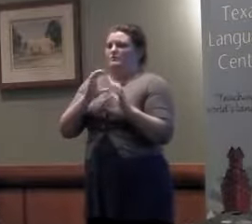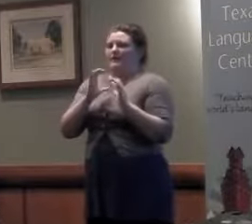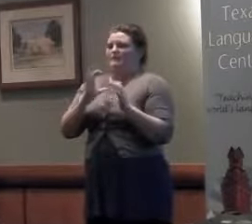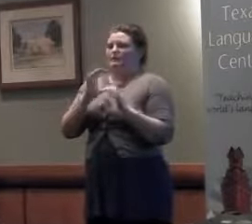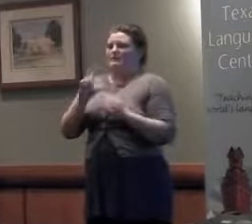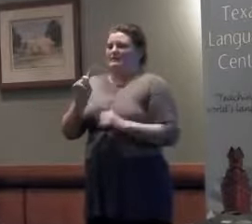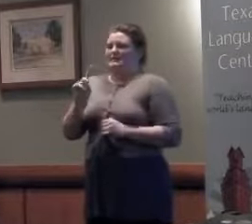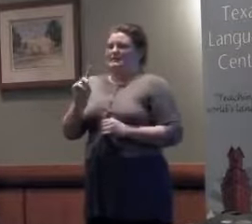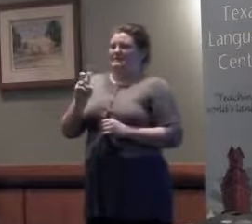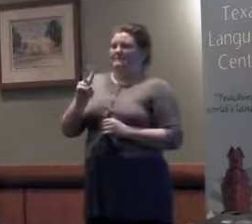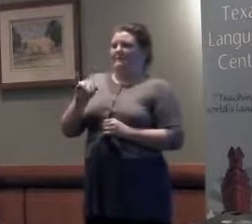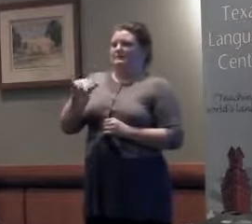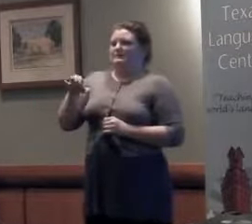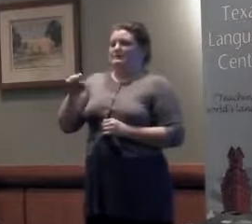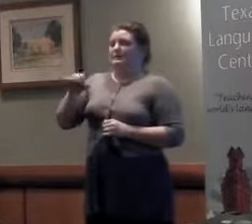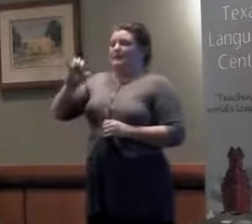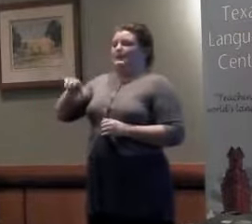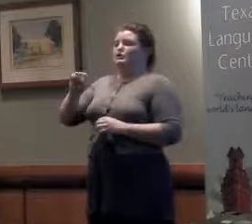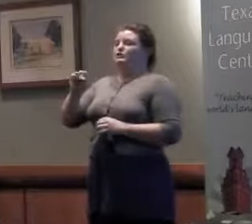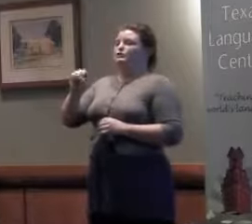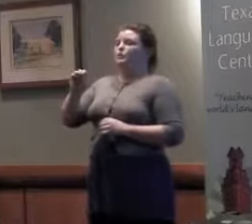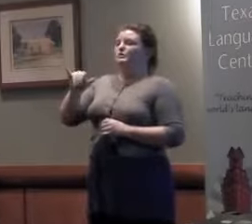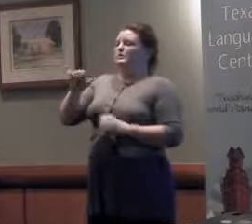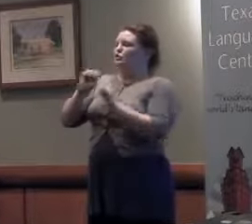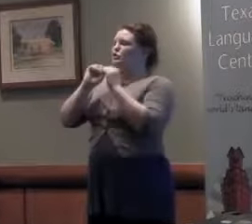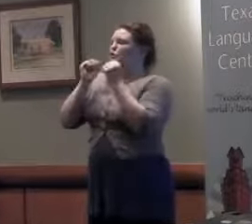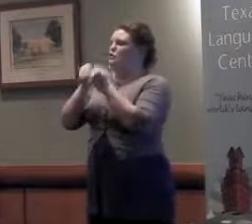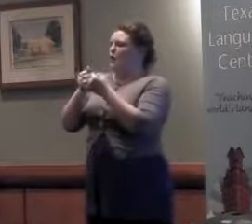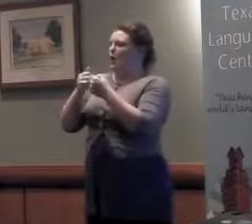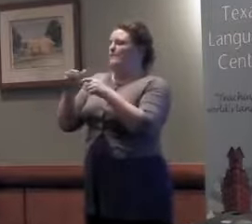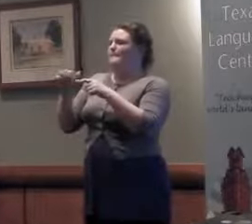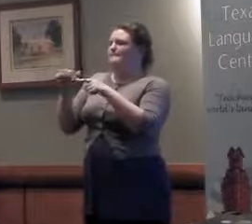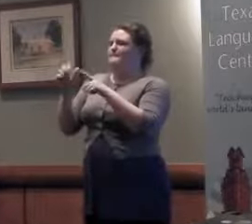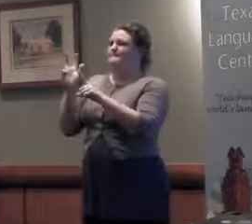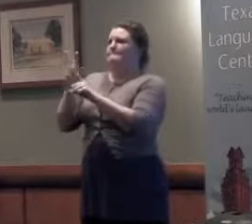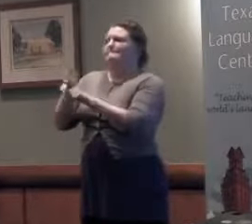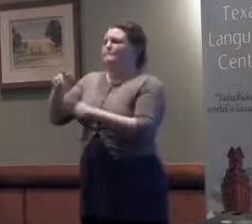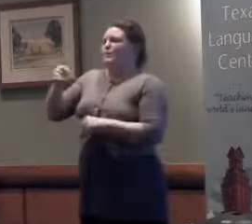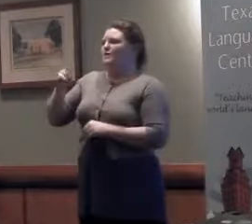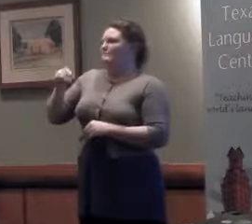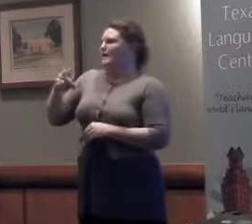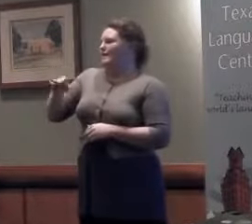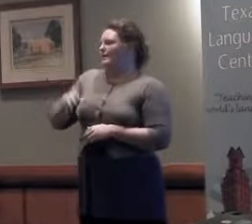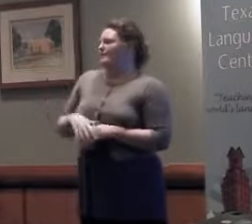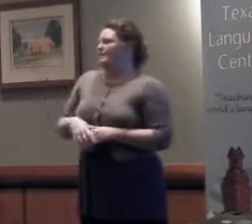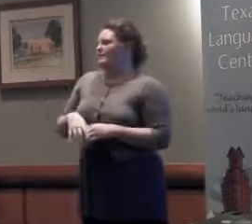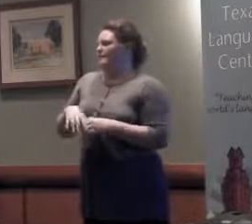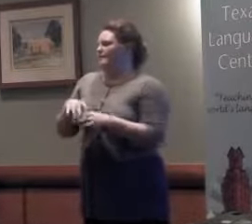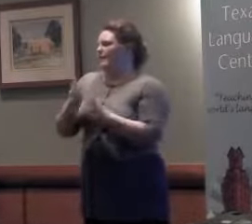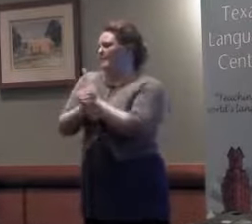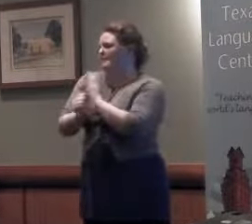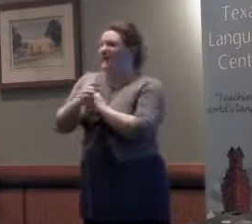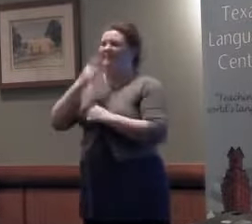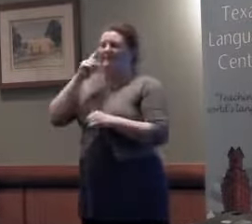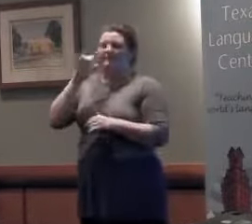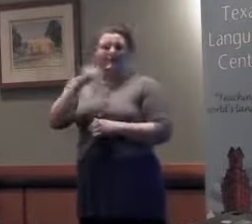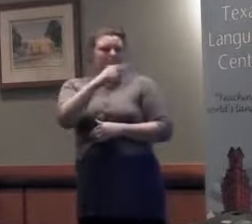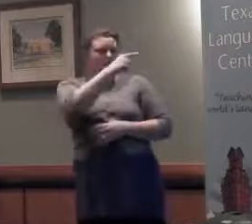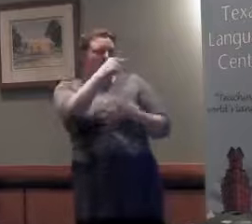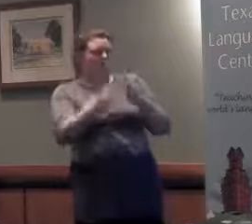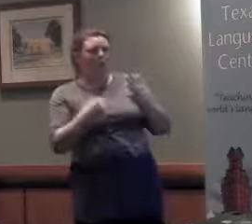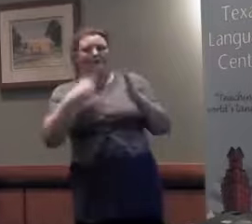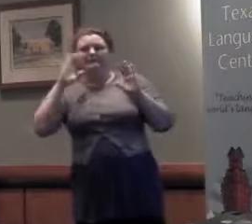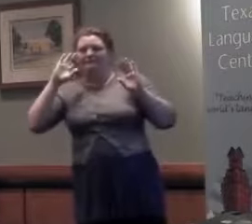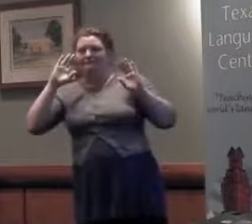devices, this socio-pragmatic competence that I think is really important in visual gestural language, are points that we focus on, I think, a lot in ASL